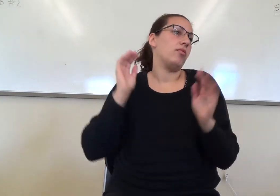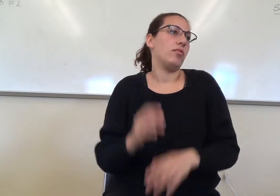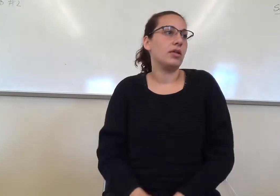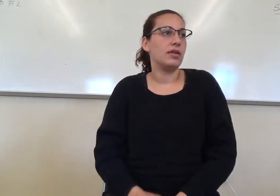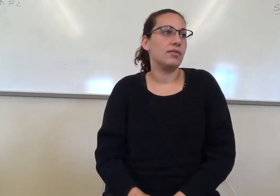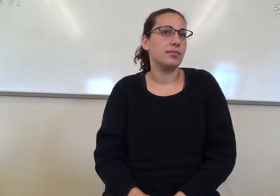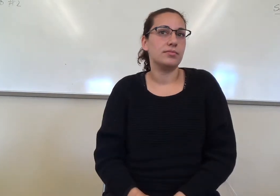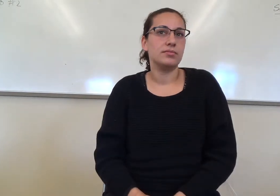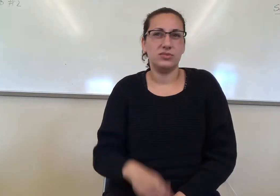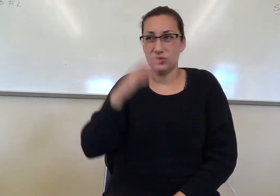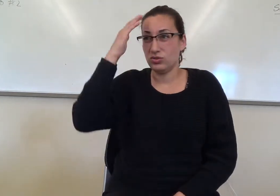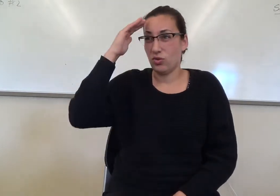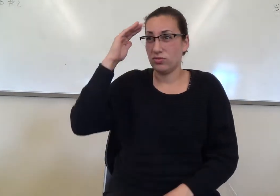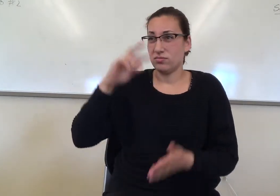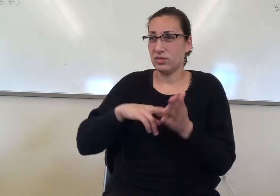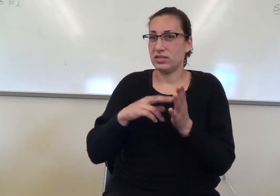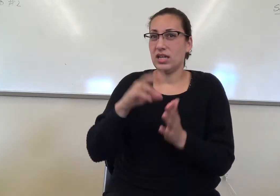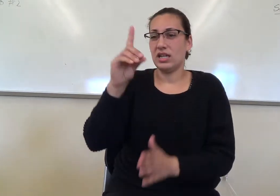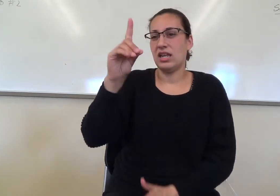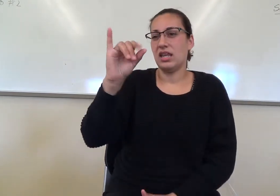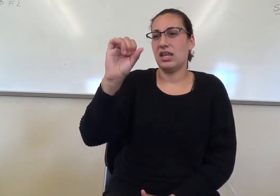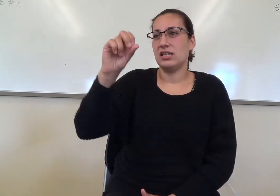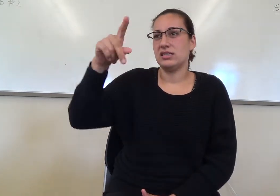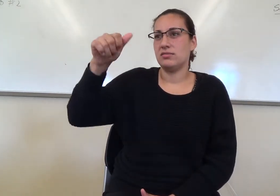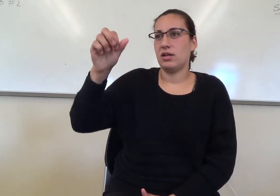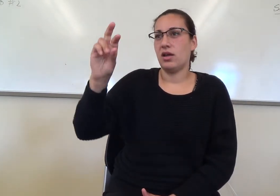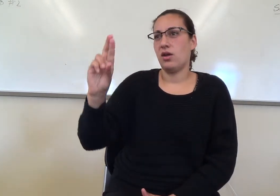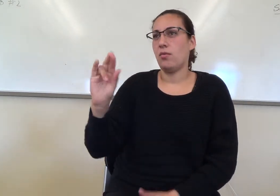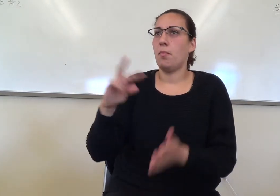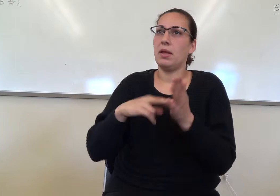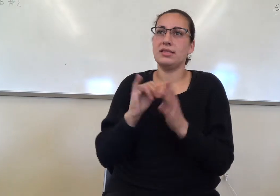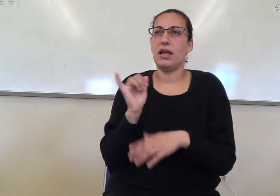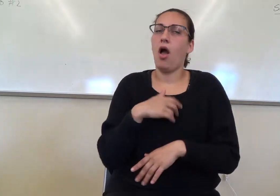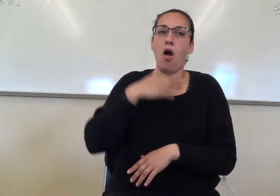means? You just say, oh, forget it, I can't do this.